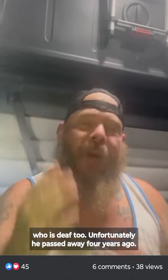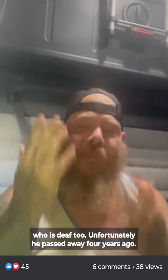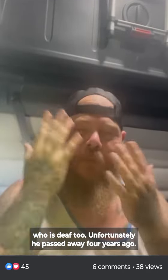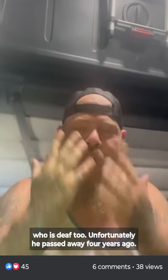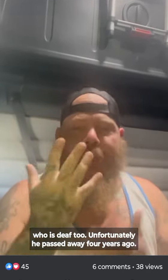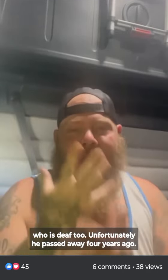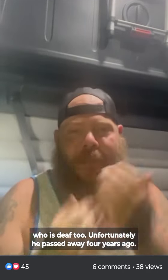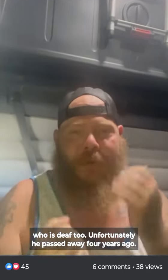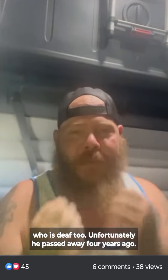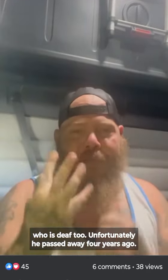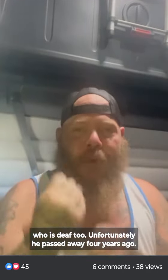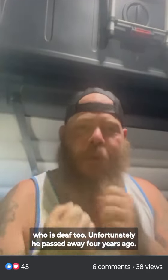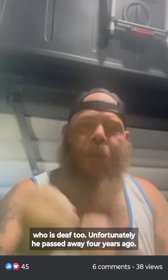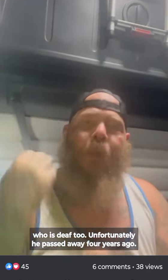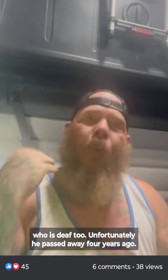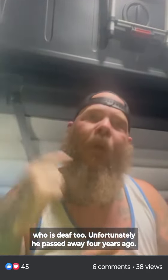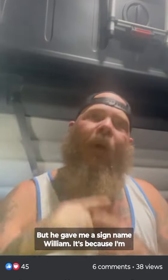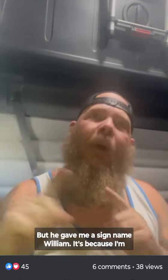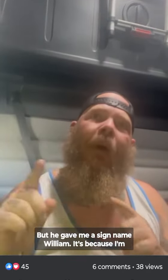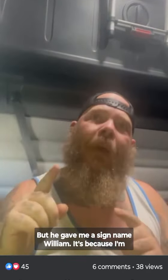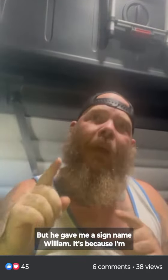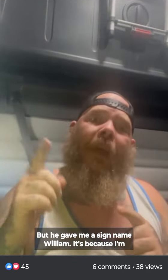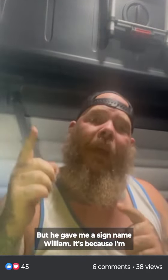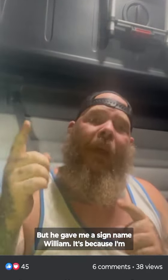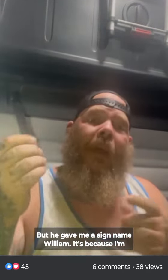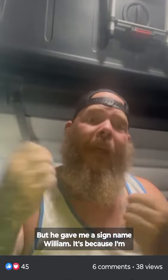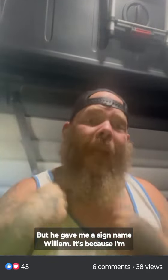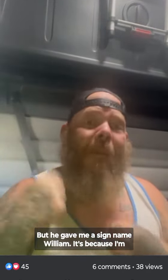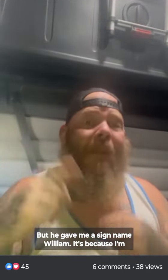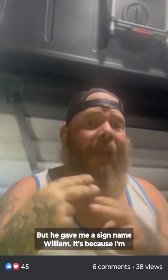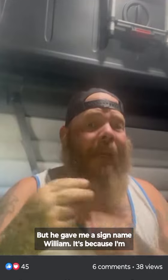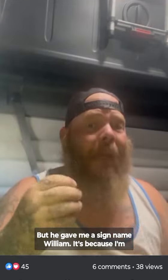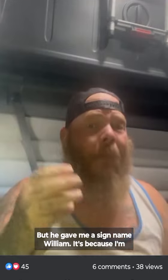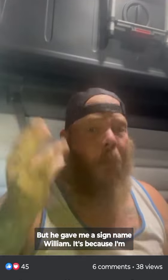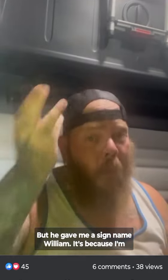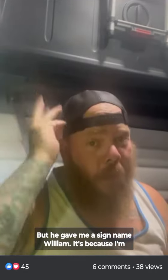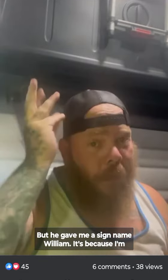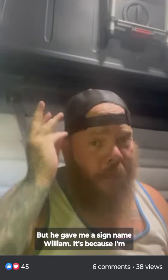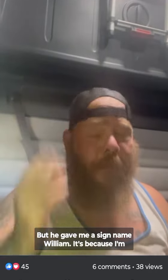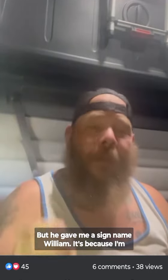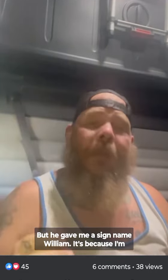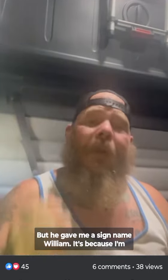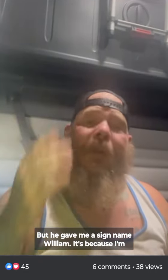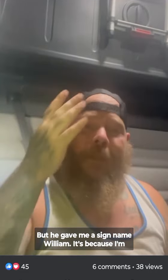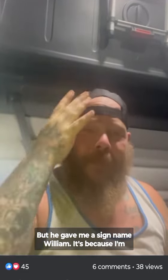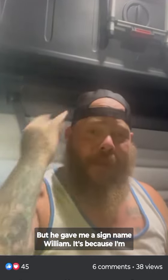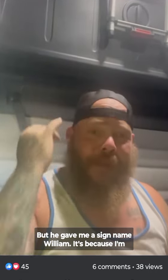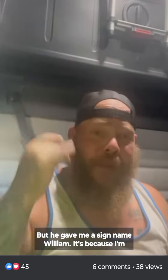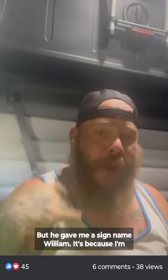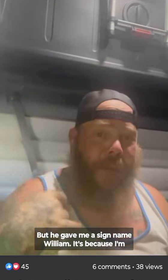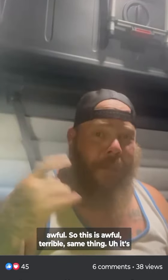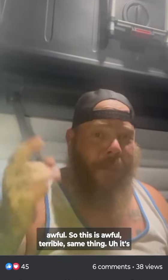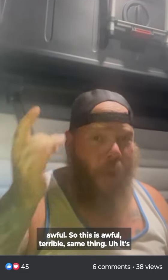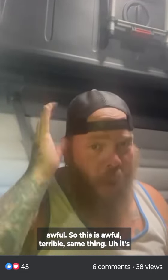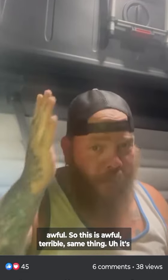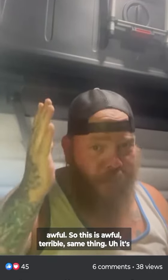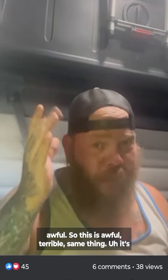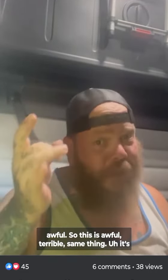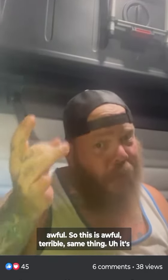before she passed away four years ago. But he gave me a sign name William. It's because I'm awful. So if this is